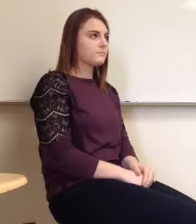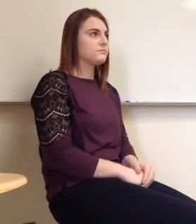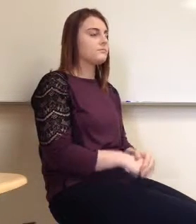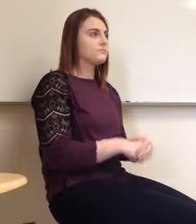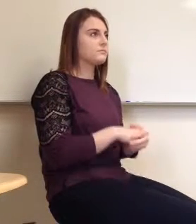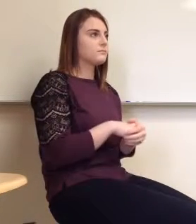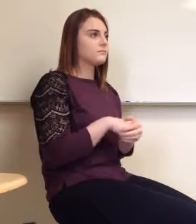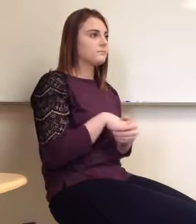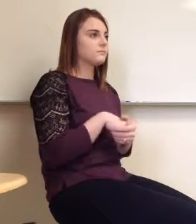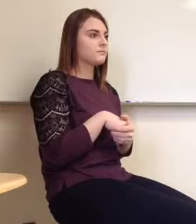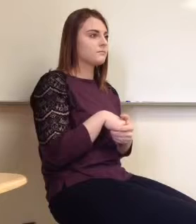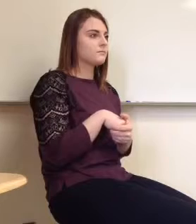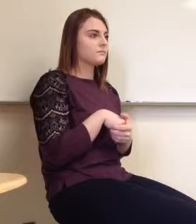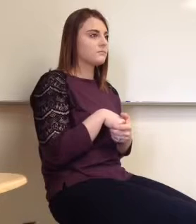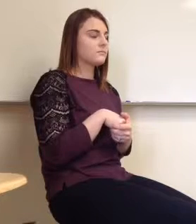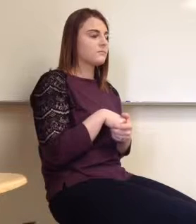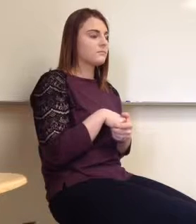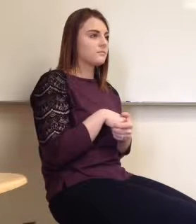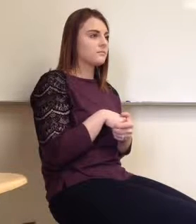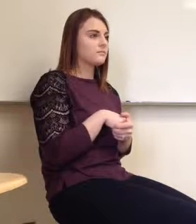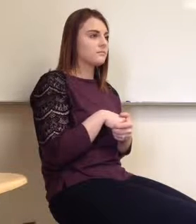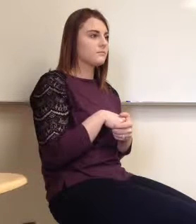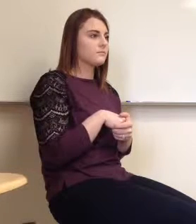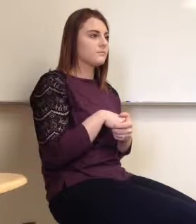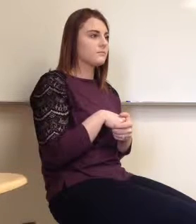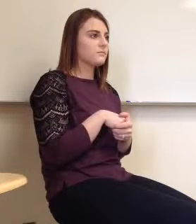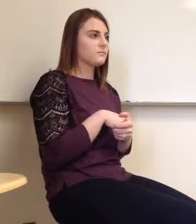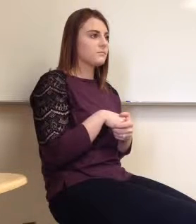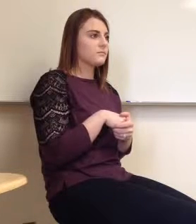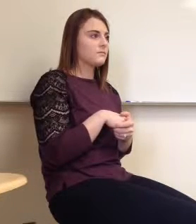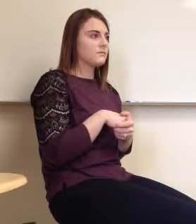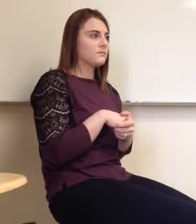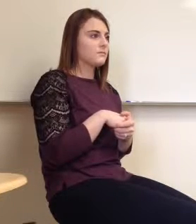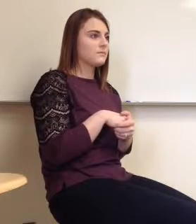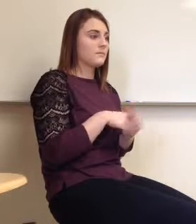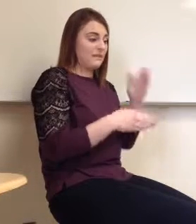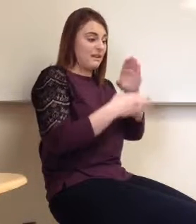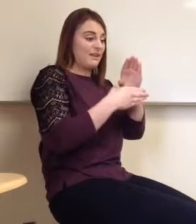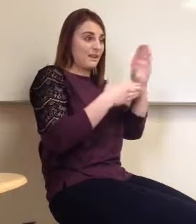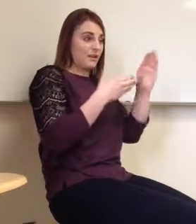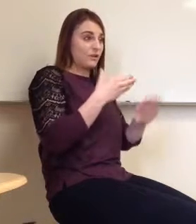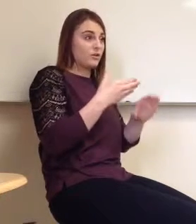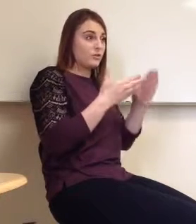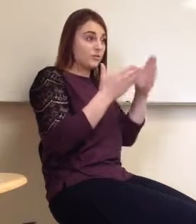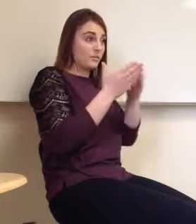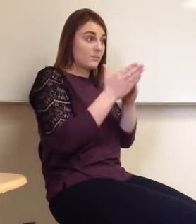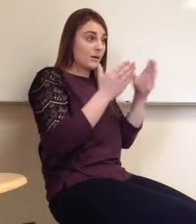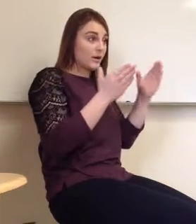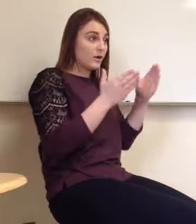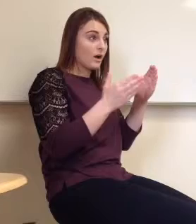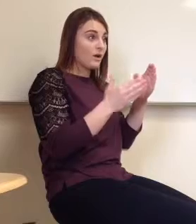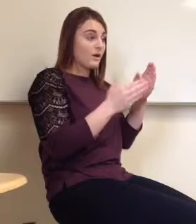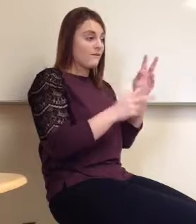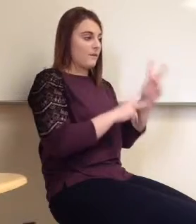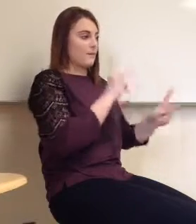And towards the end of this paragraph, he says, they look at me with bright eyes and arrogant